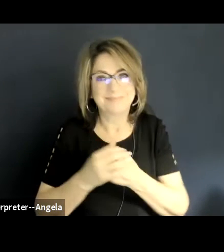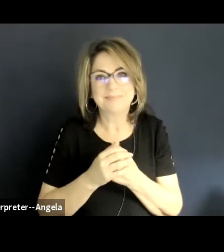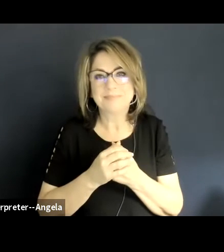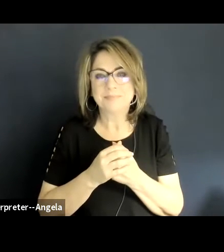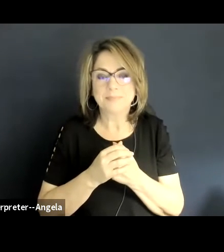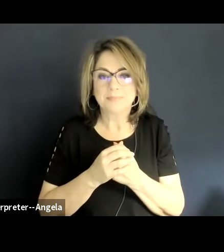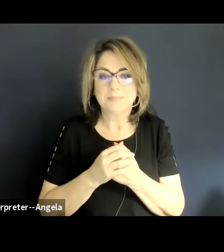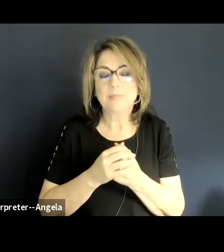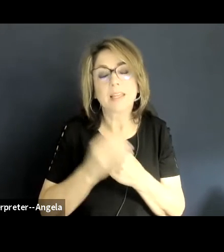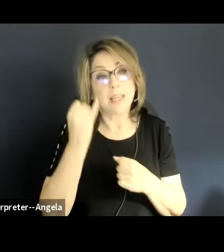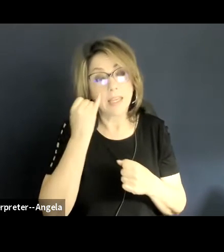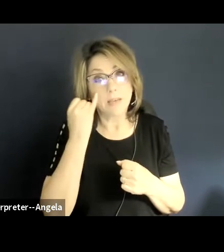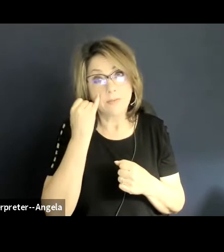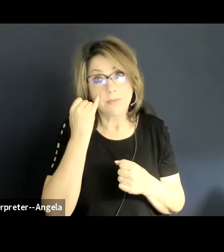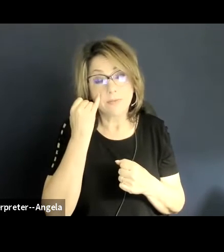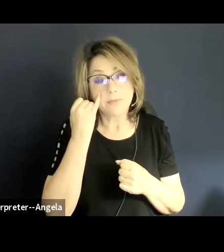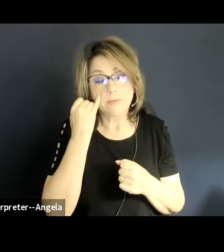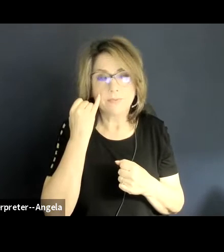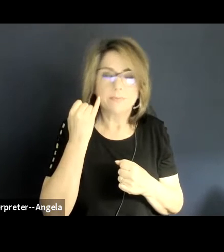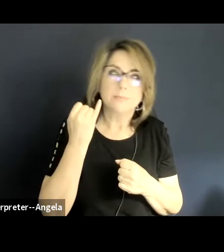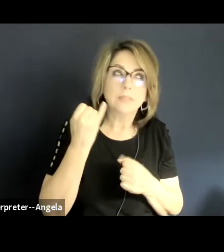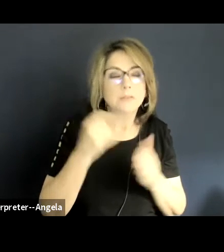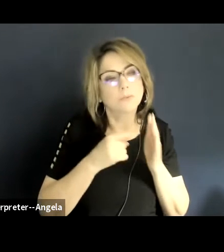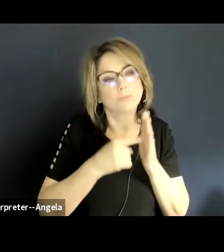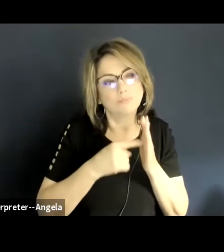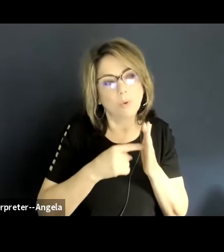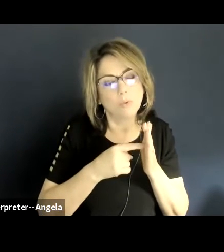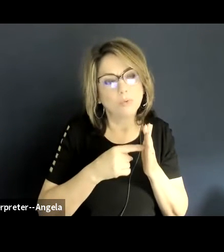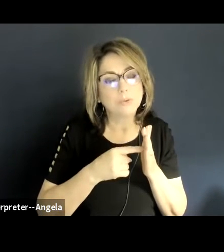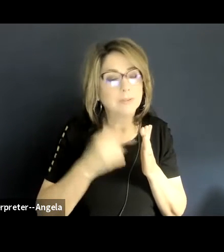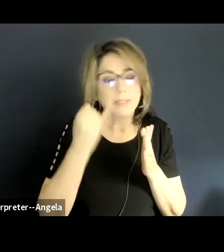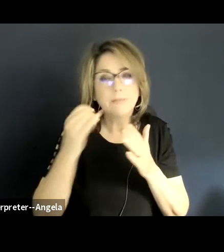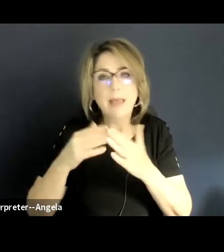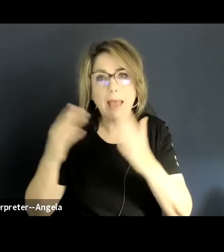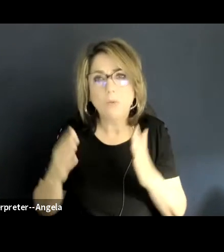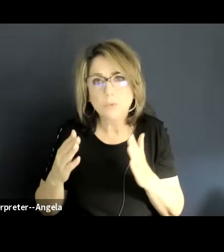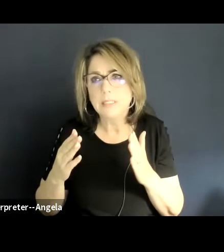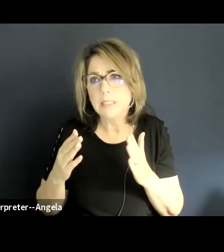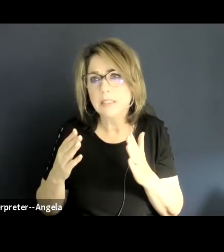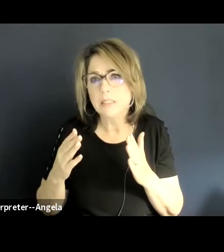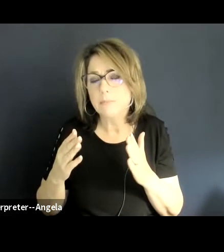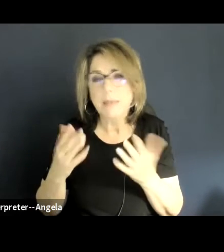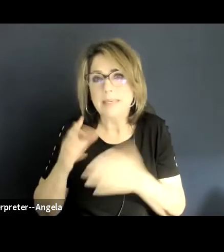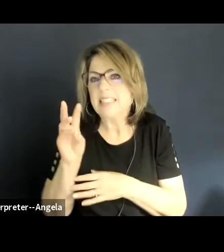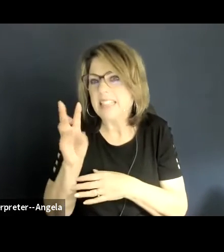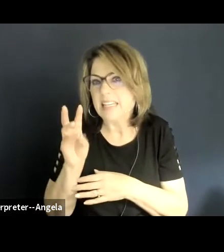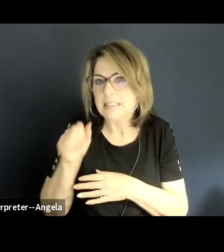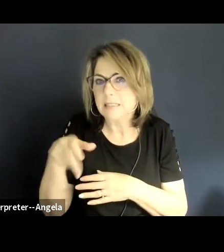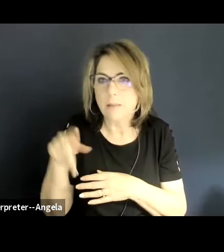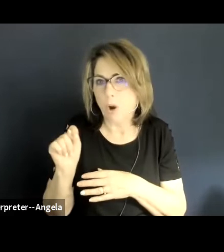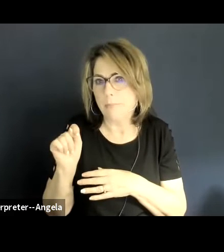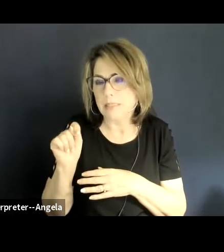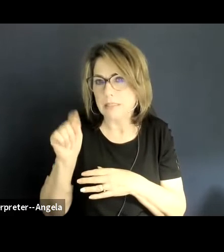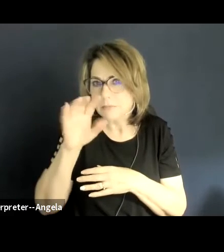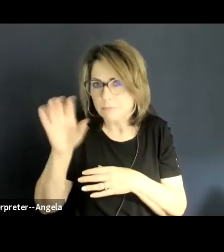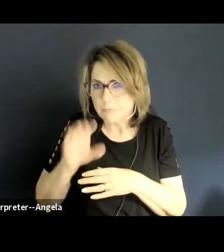And, if there are, let's say, if there's a housing complex of 6 units, it